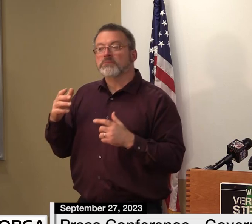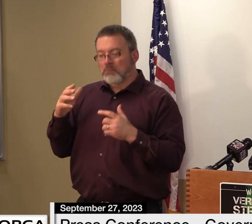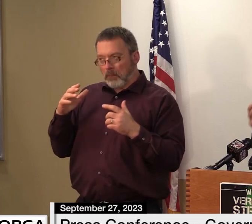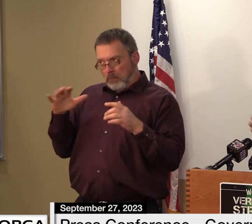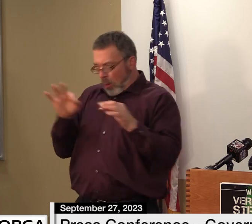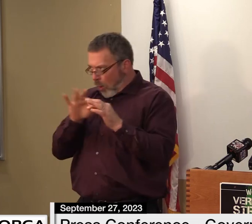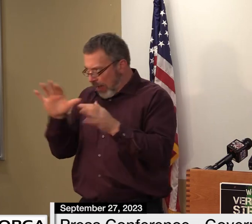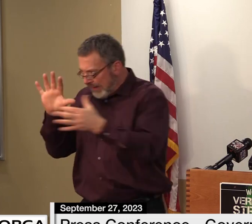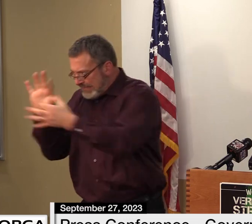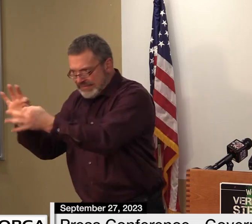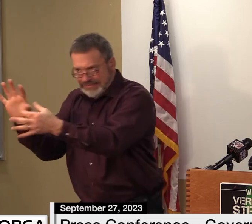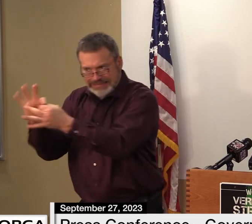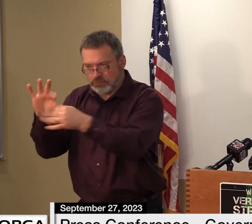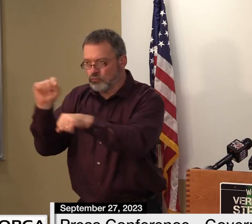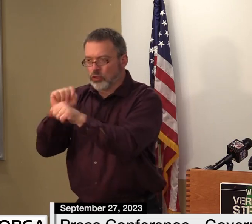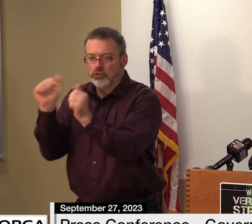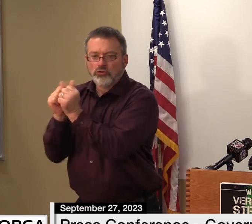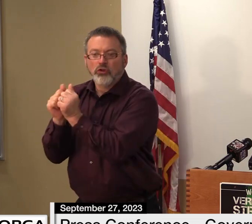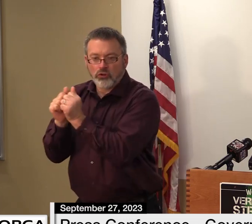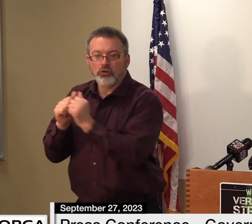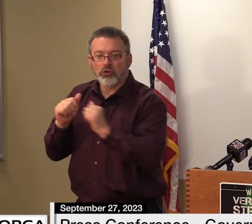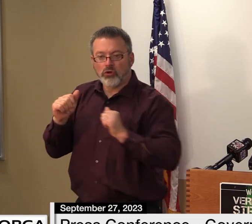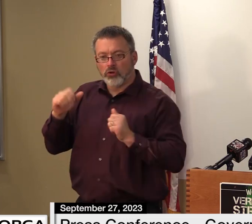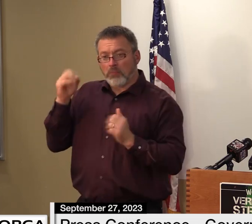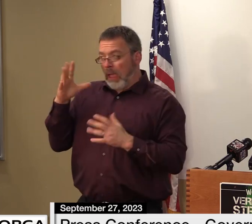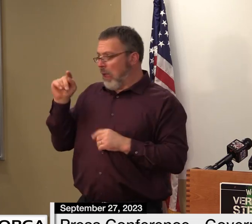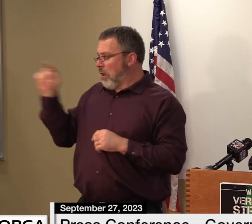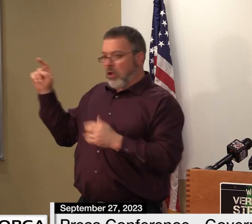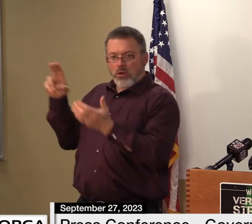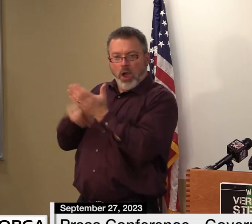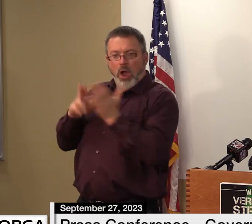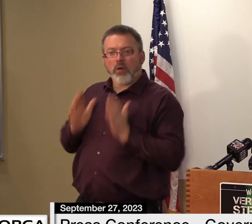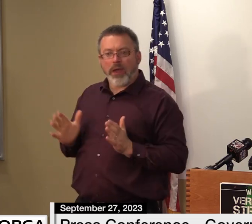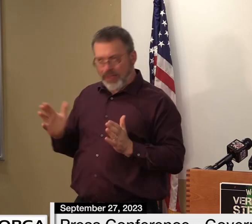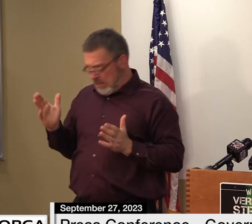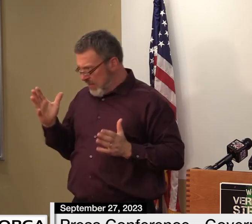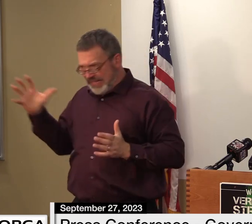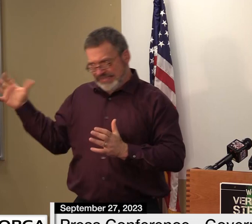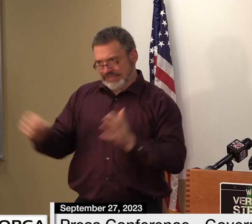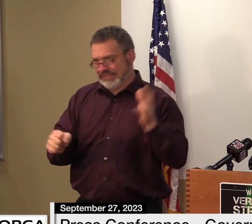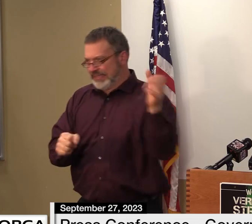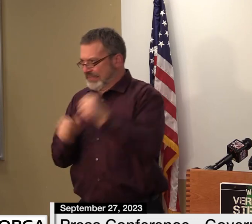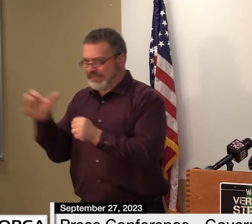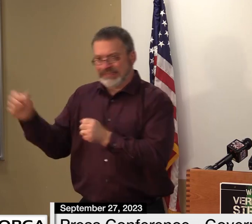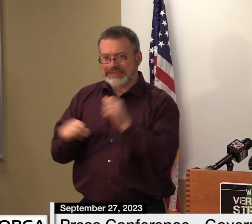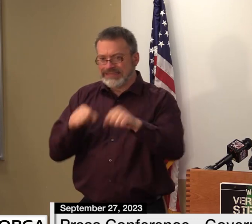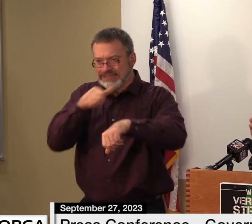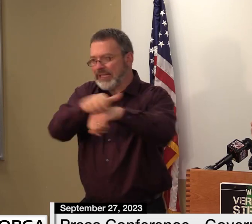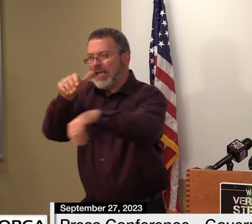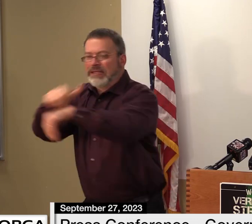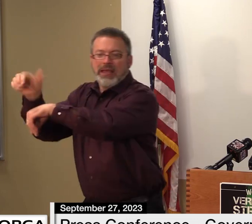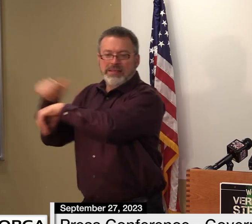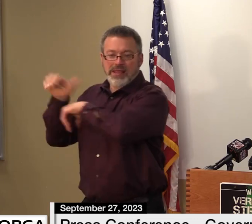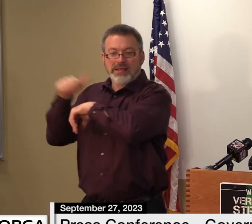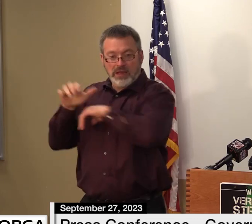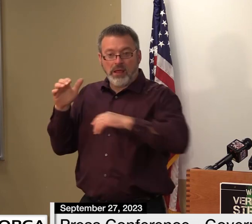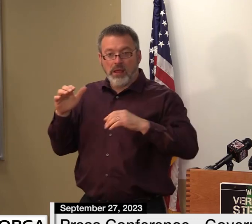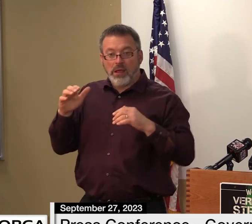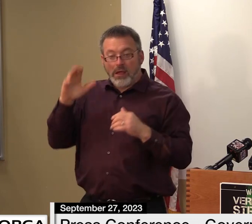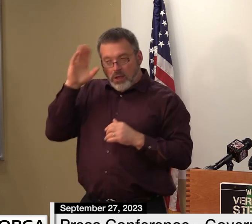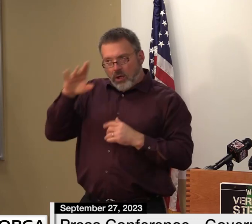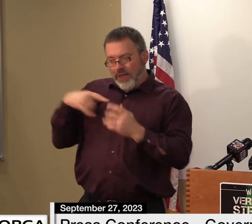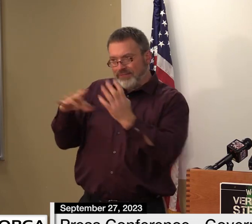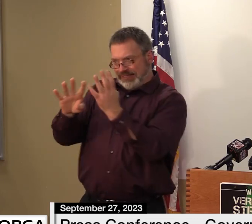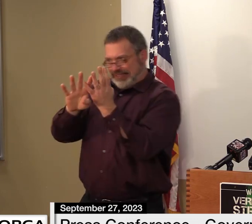that, you know, many contractors have come in to try to help as much as possible, and they have other business waiting, and so we need to make sure that we get help